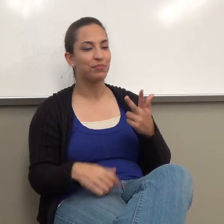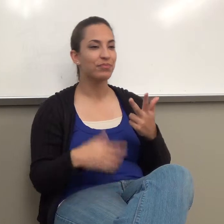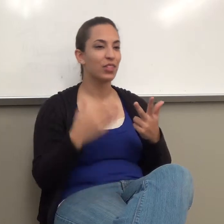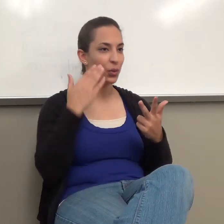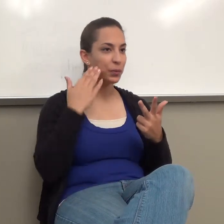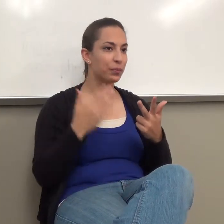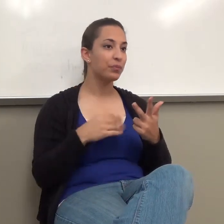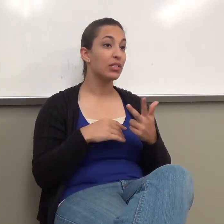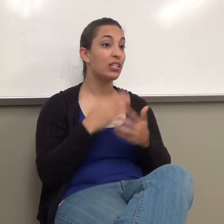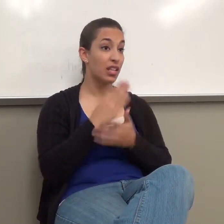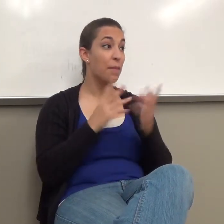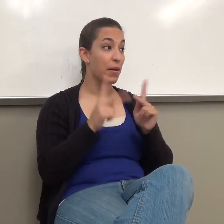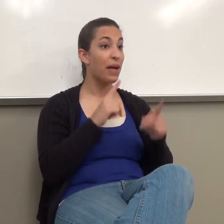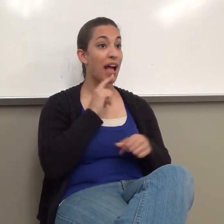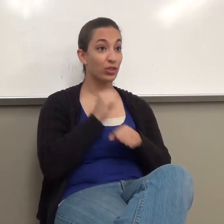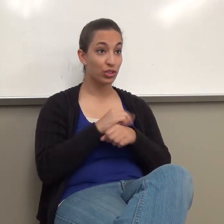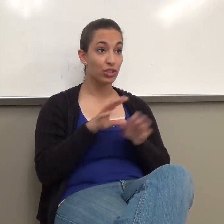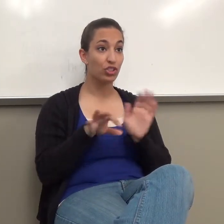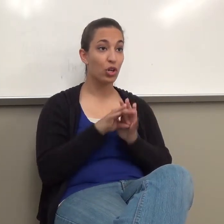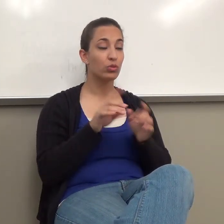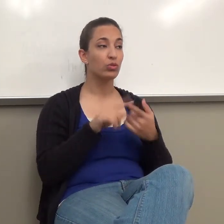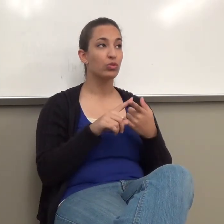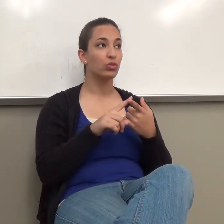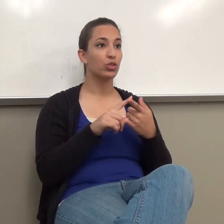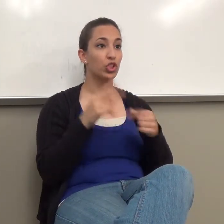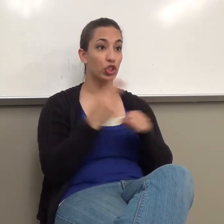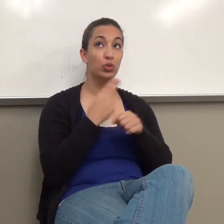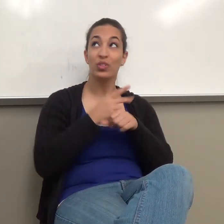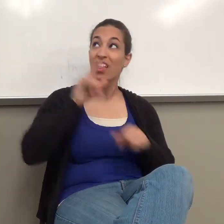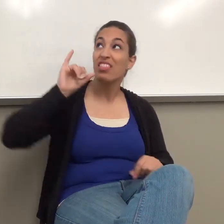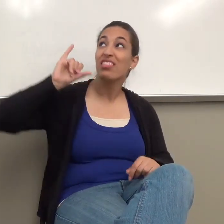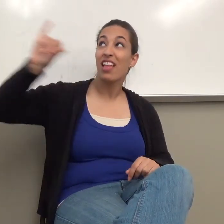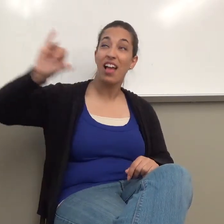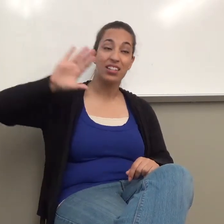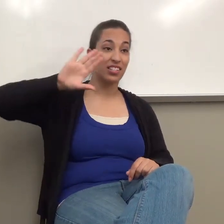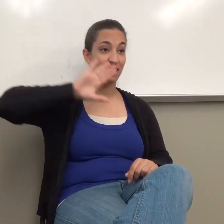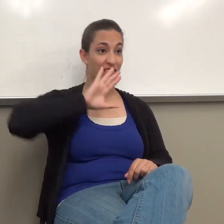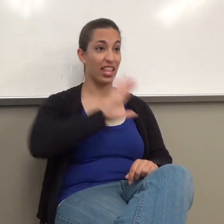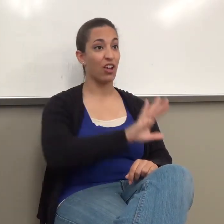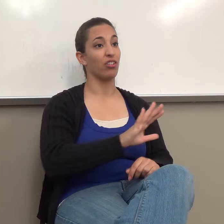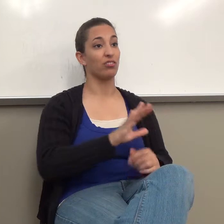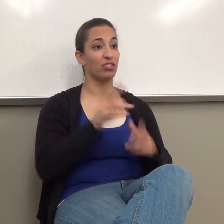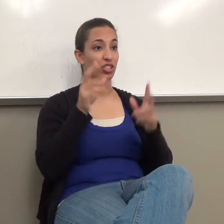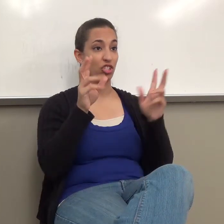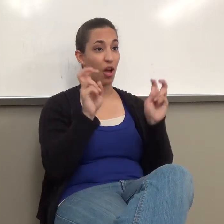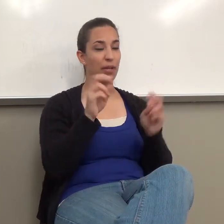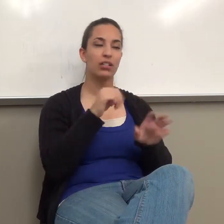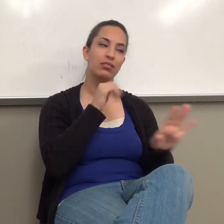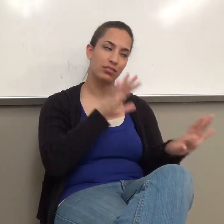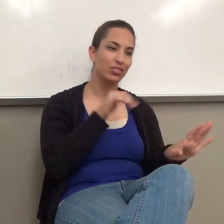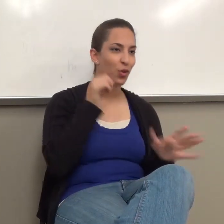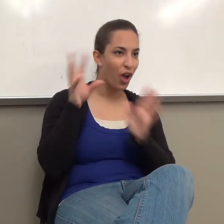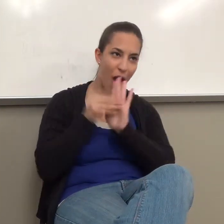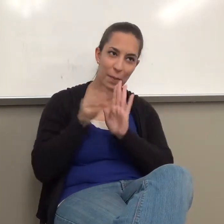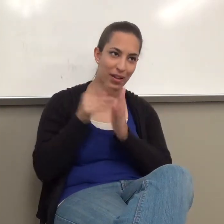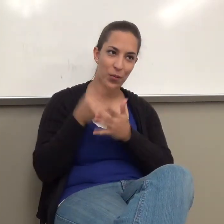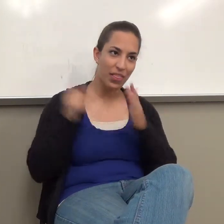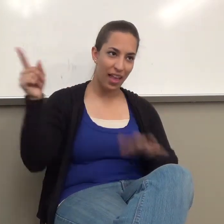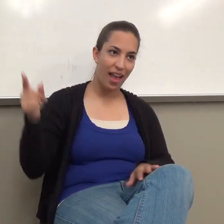have actually chosen to use this as their topic. You know, don't copy what they have either. But the topic